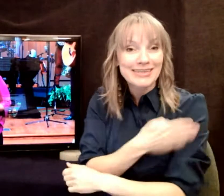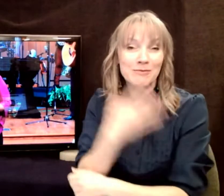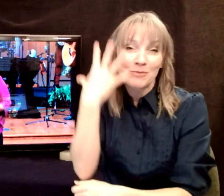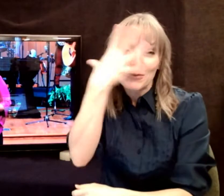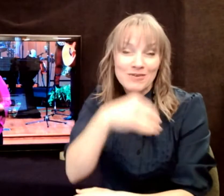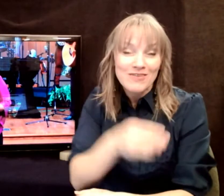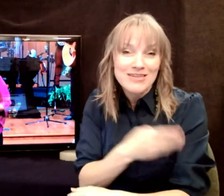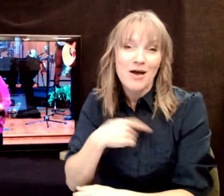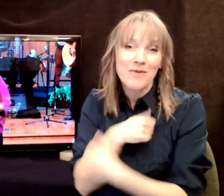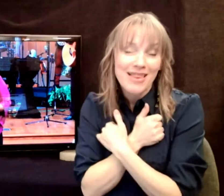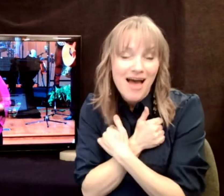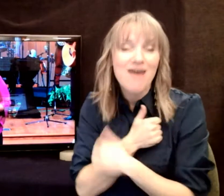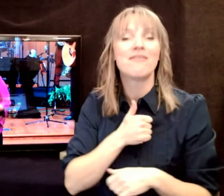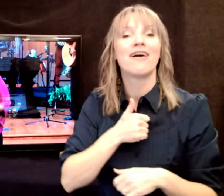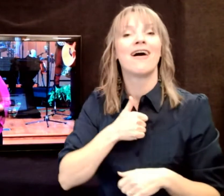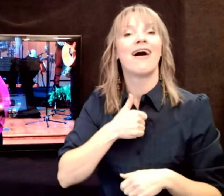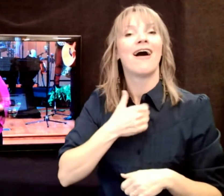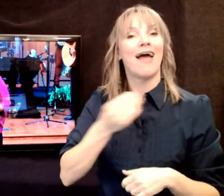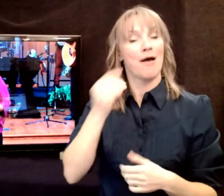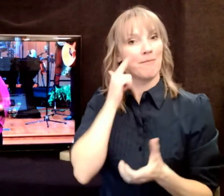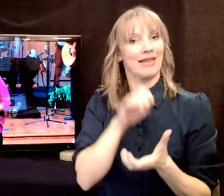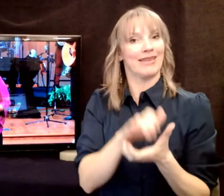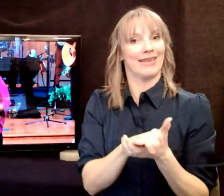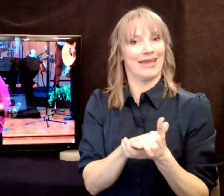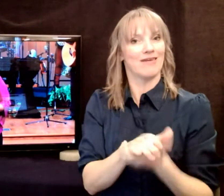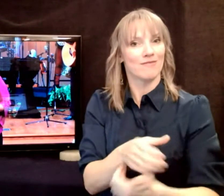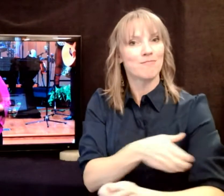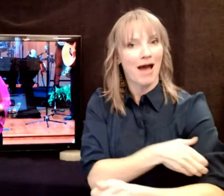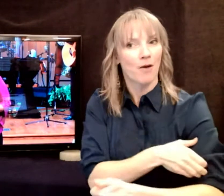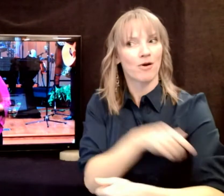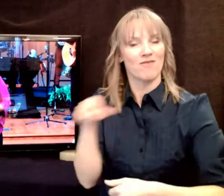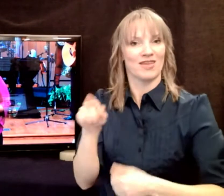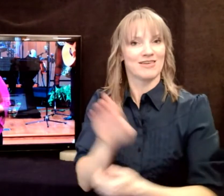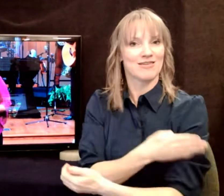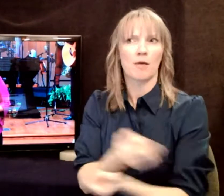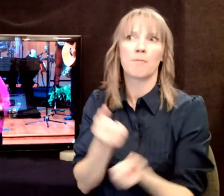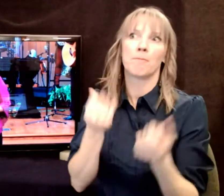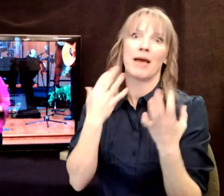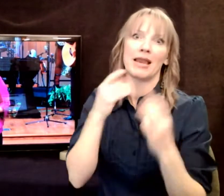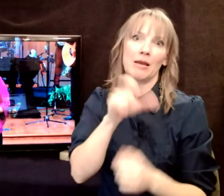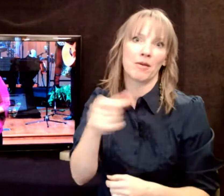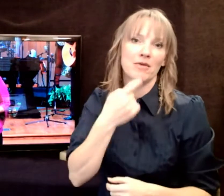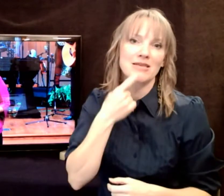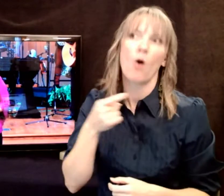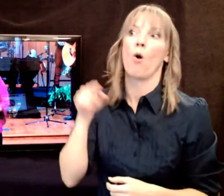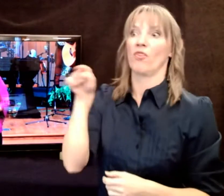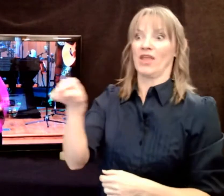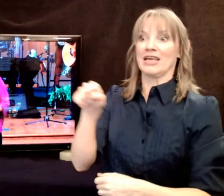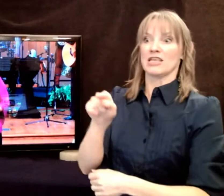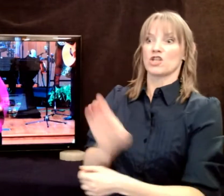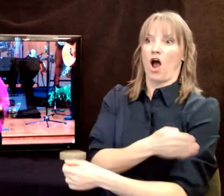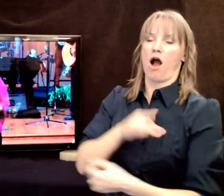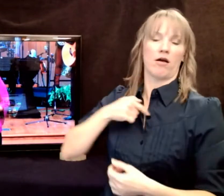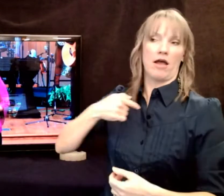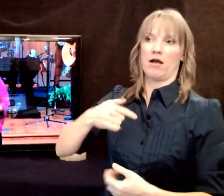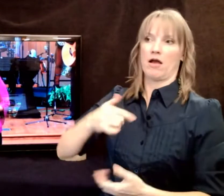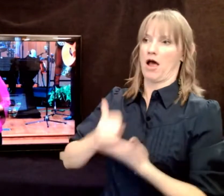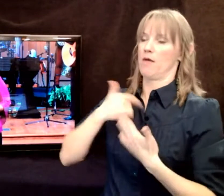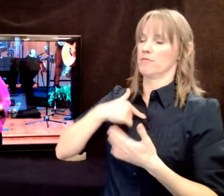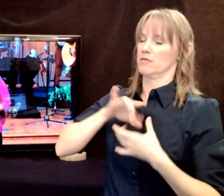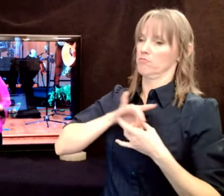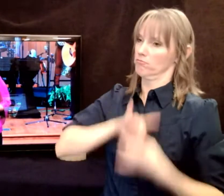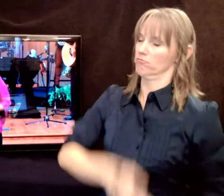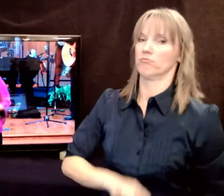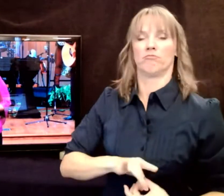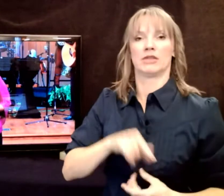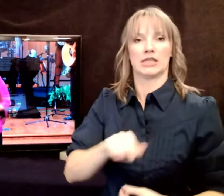that we love, and we believe definitely in the power of this song. So many people say this song is the anchor point for them in our service.